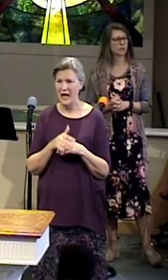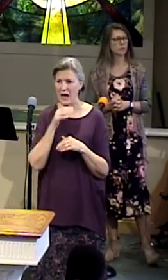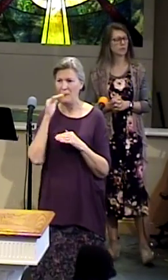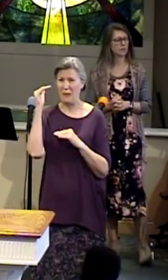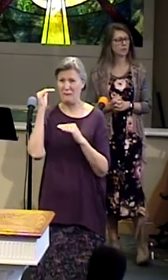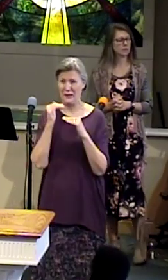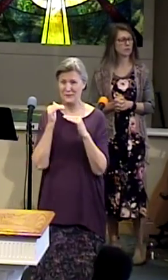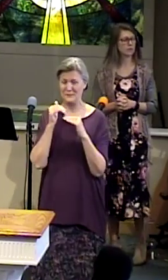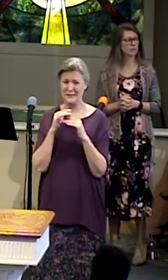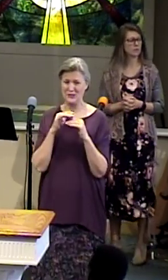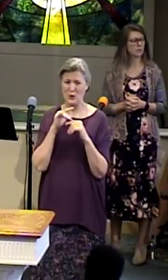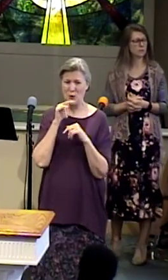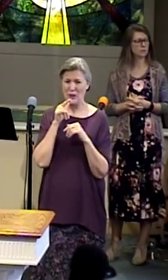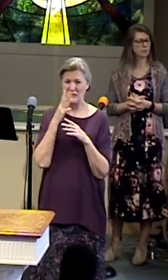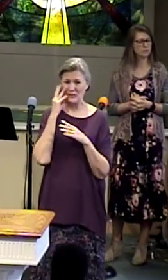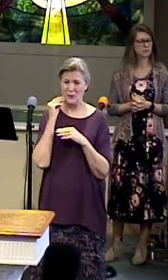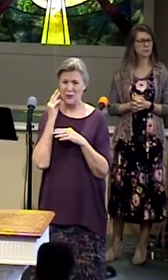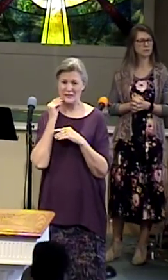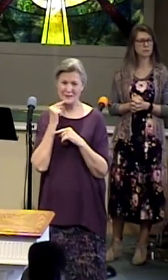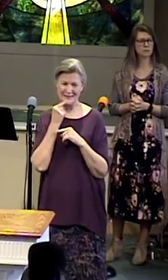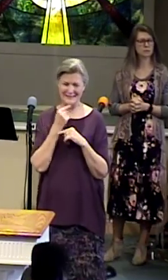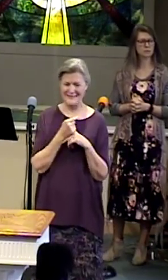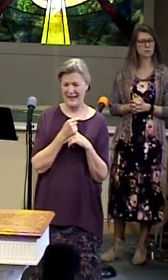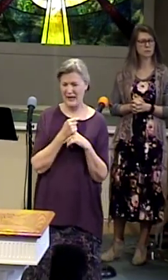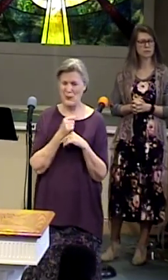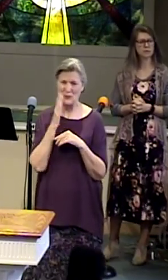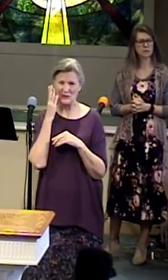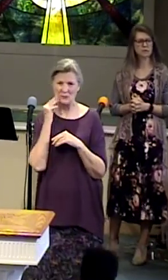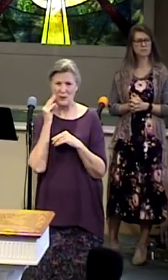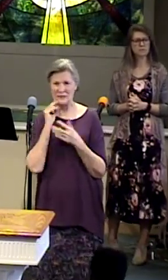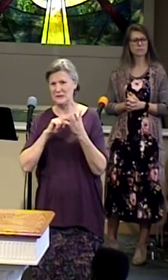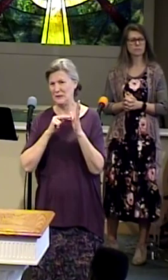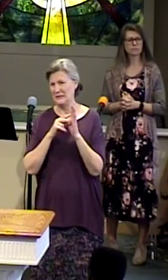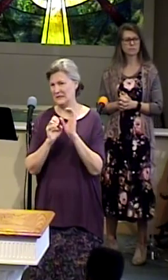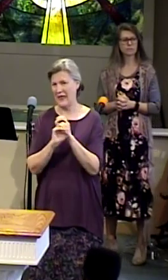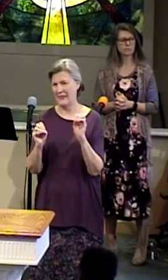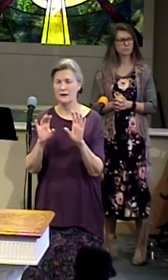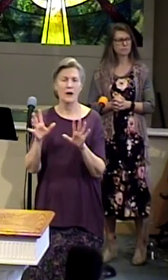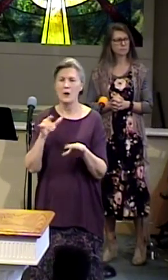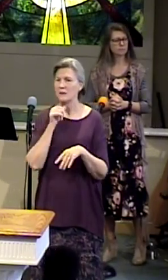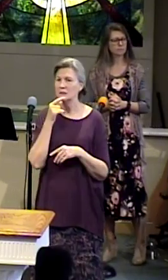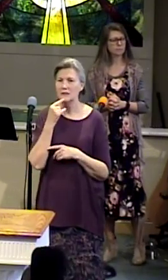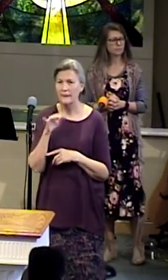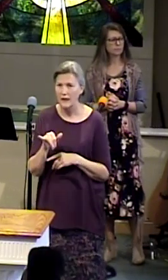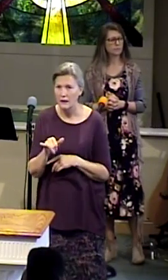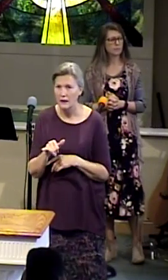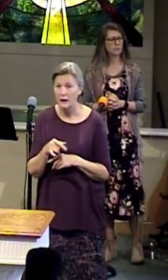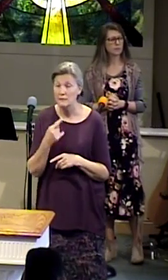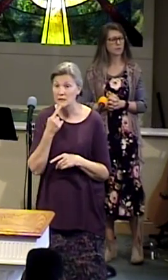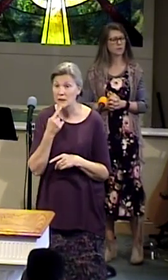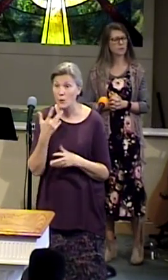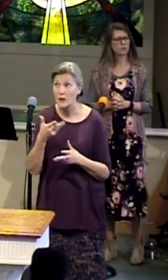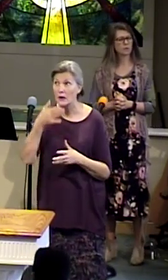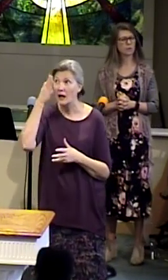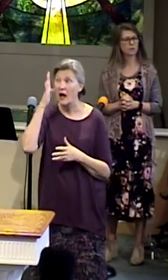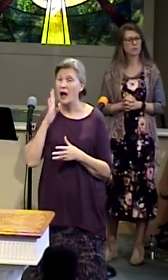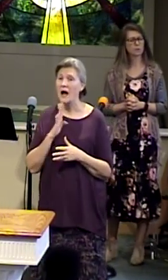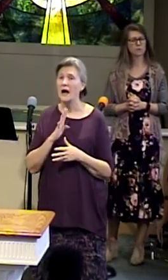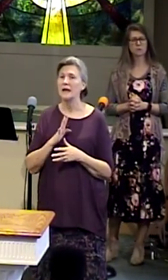minimizing your experience with God. I'm just saying God has talked to you today, and I'm inviting you to